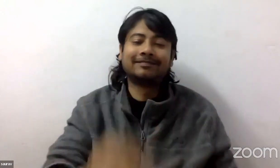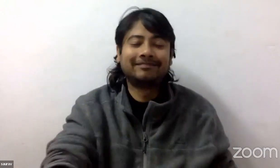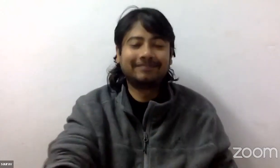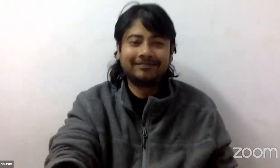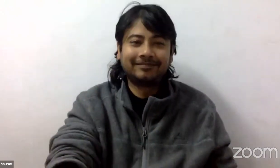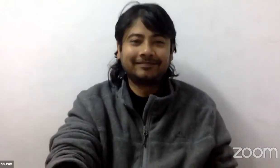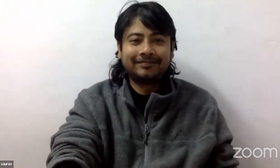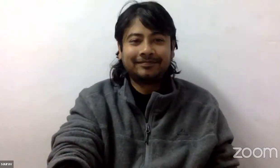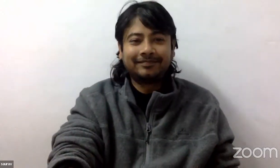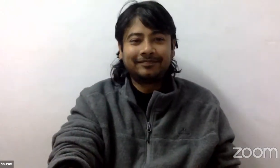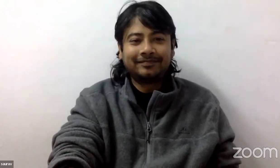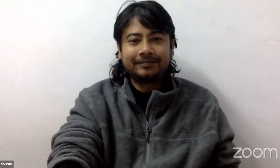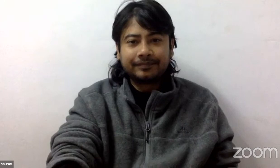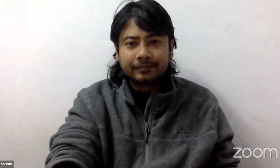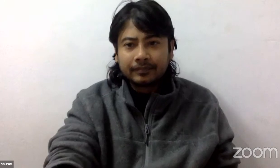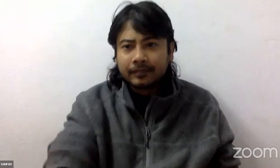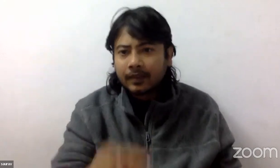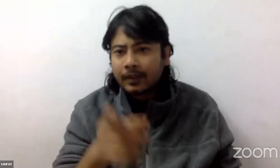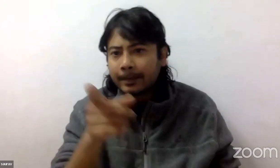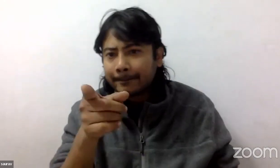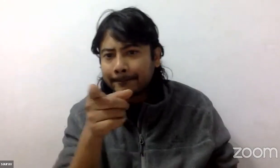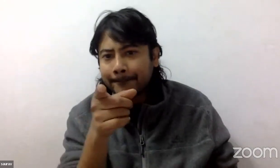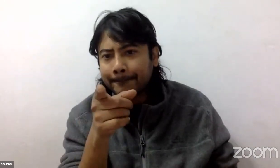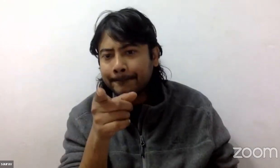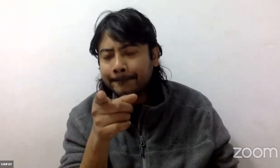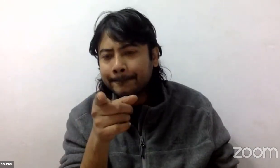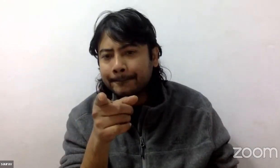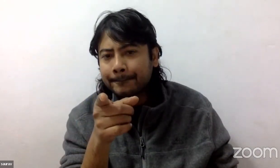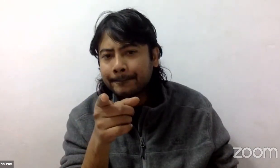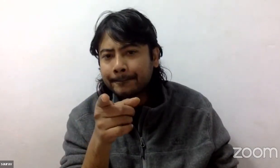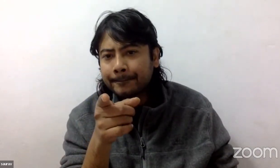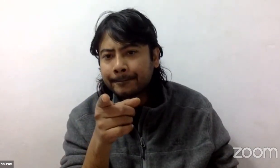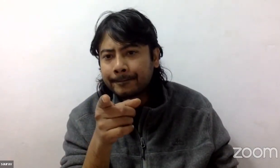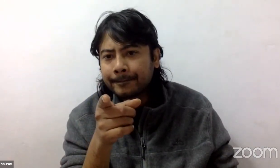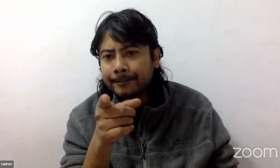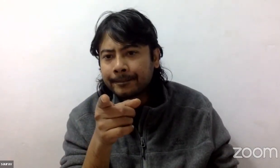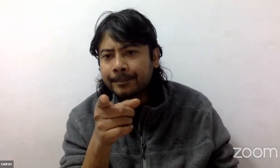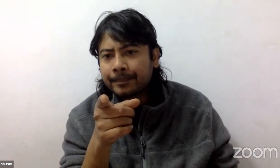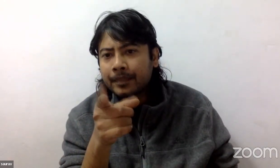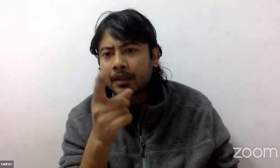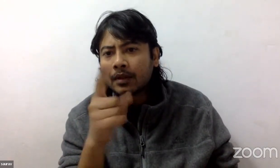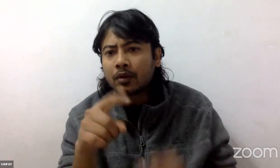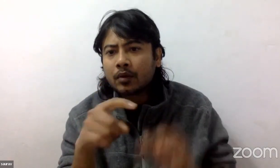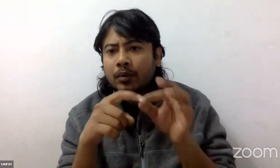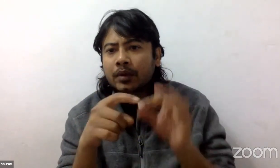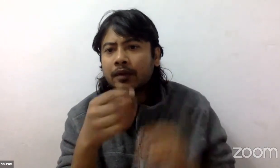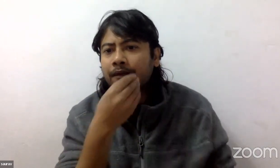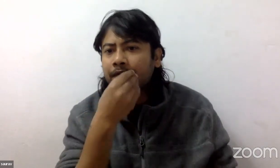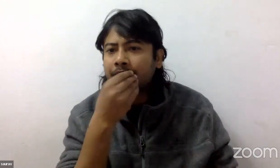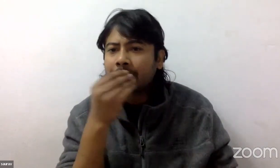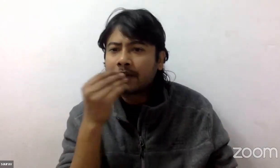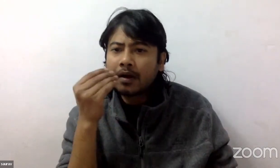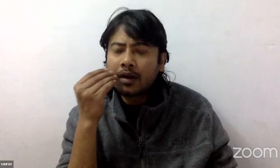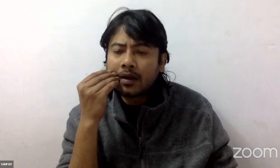So somebody is asking in the group that can we fast one time or 2 times we can eat? You can eat all the 3 times.